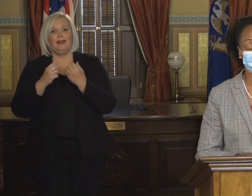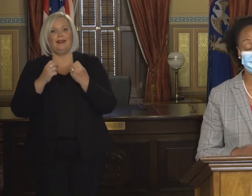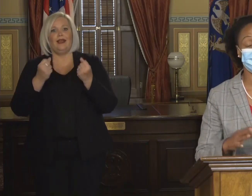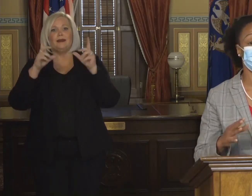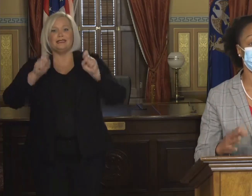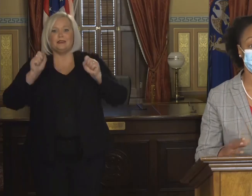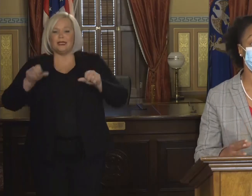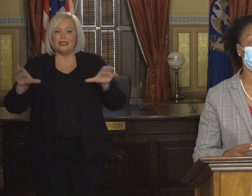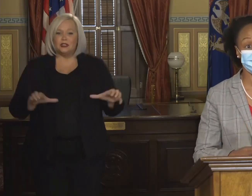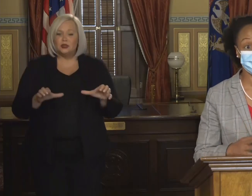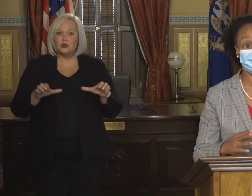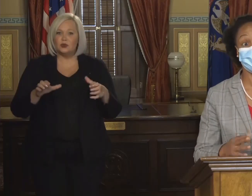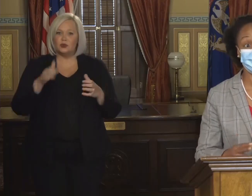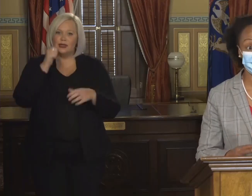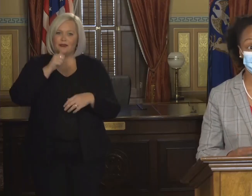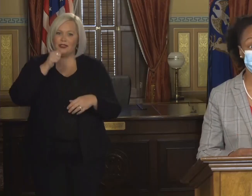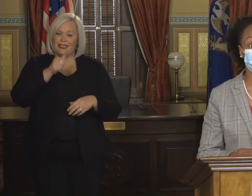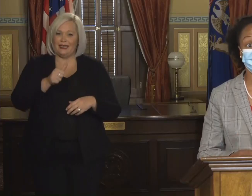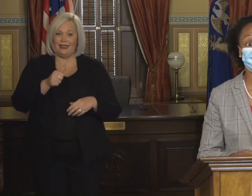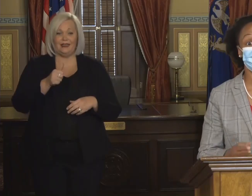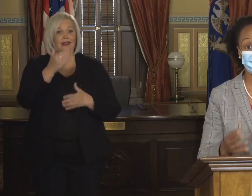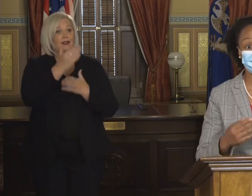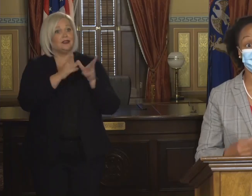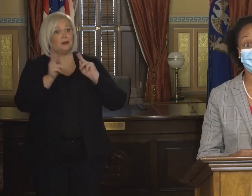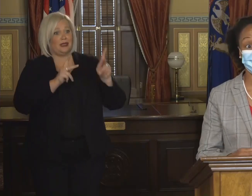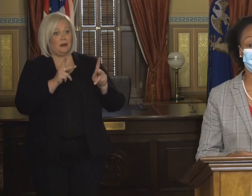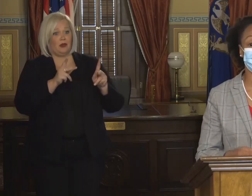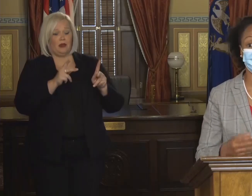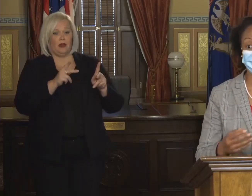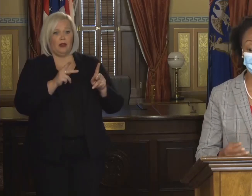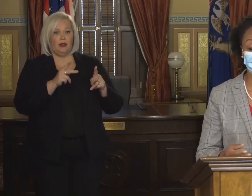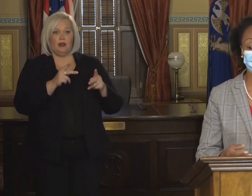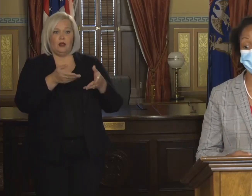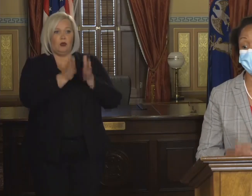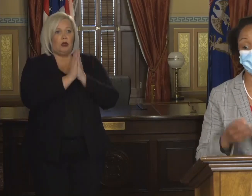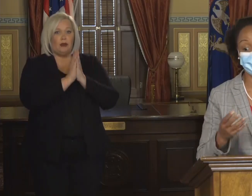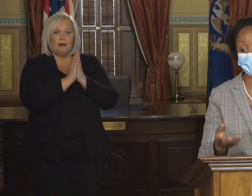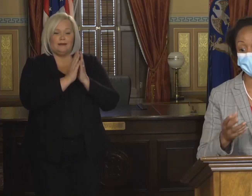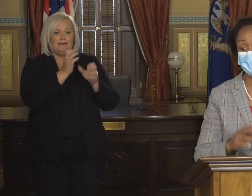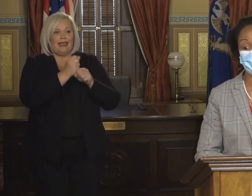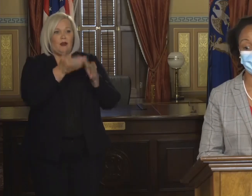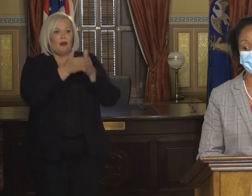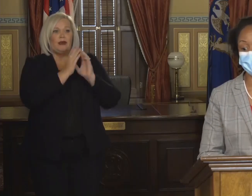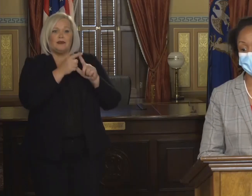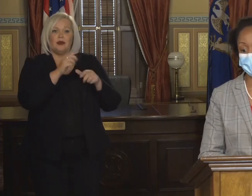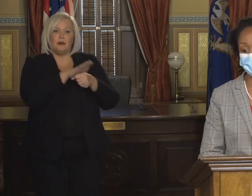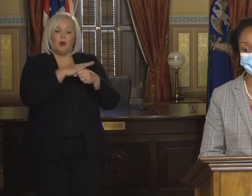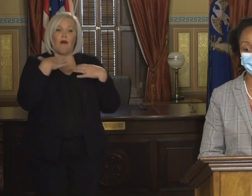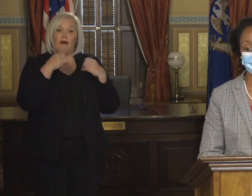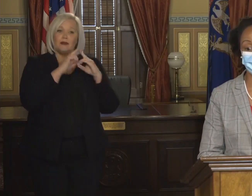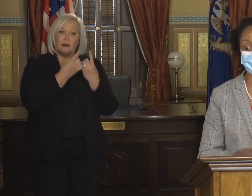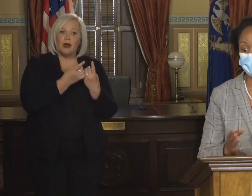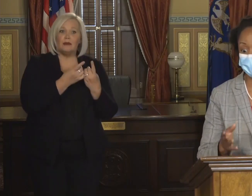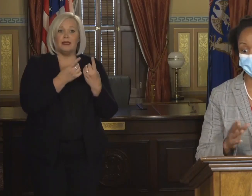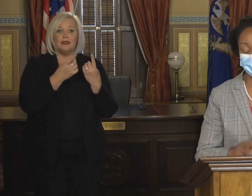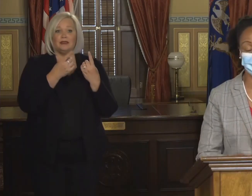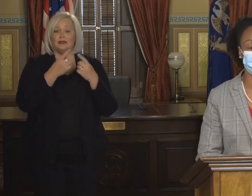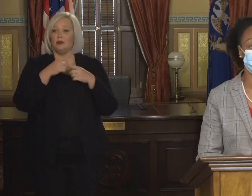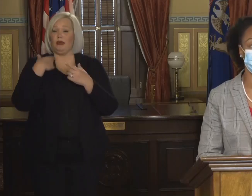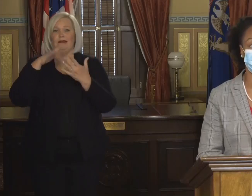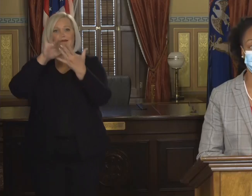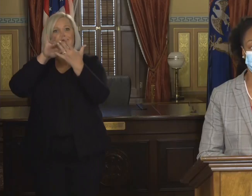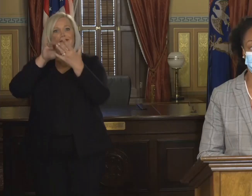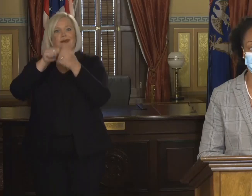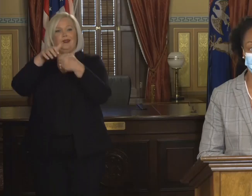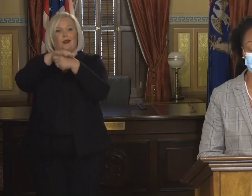the state. We have an entire team that meets every day to receive requests from local health departments, including we're in close contact with the Upper Peninsula local